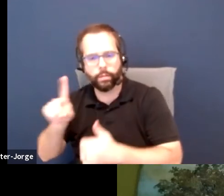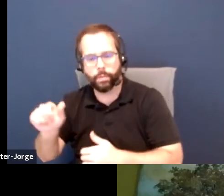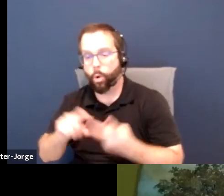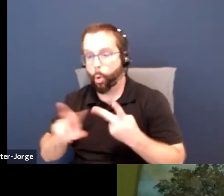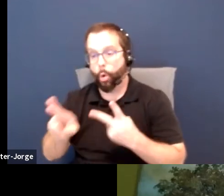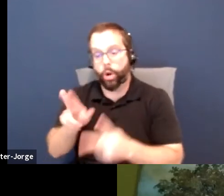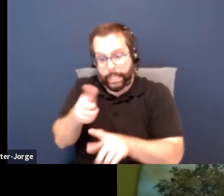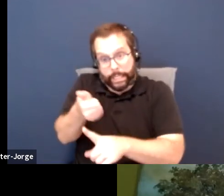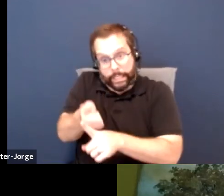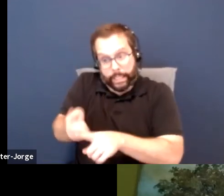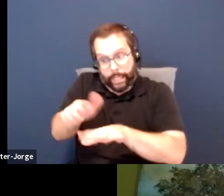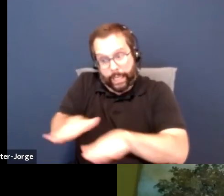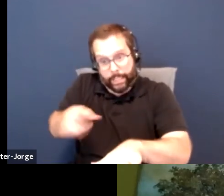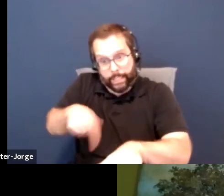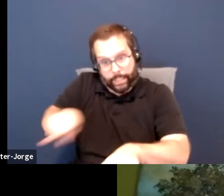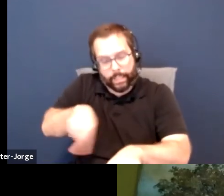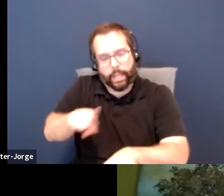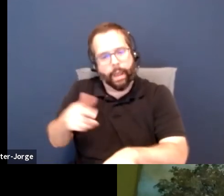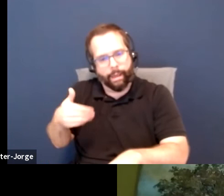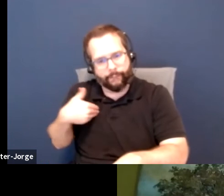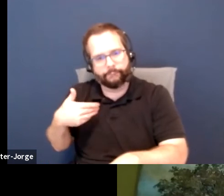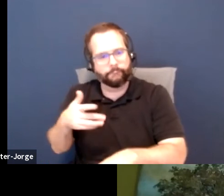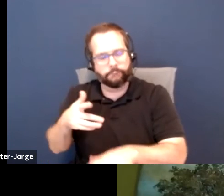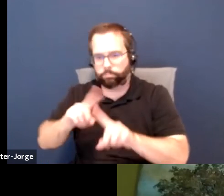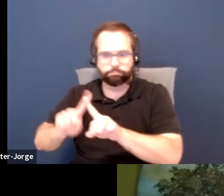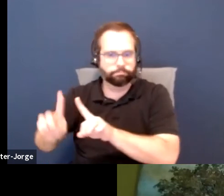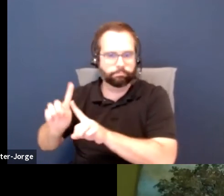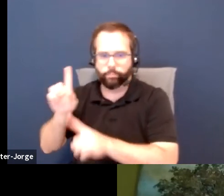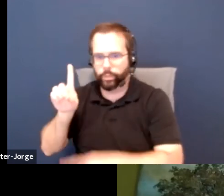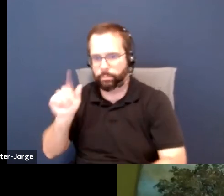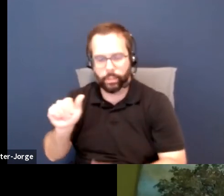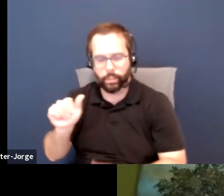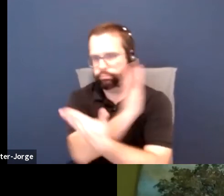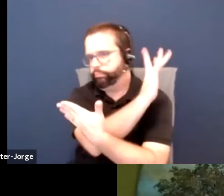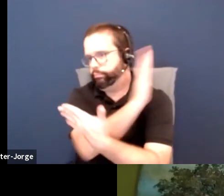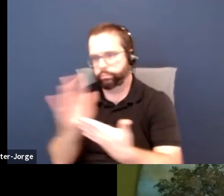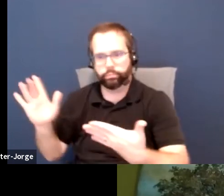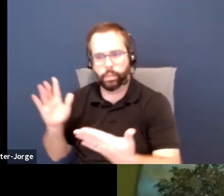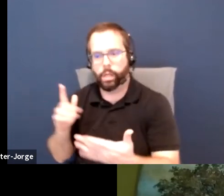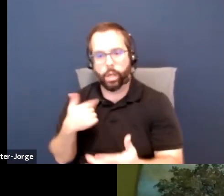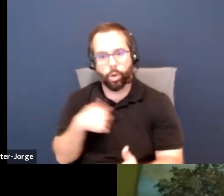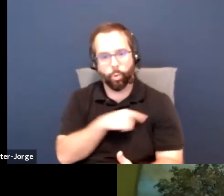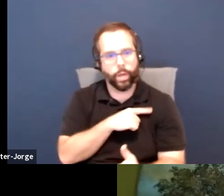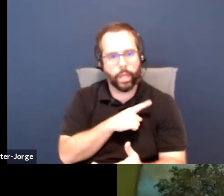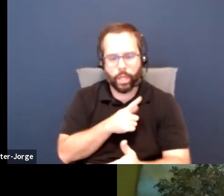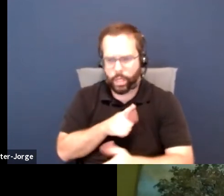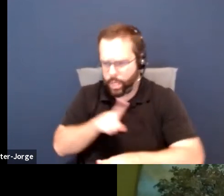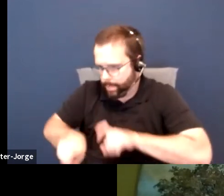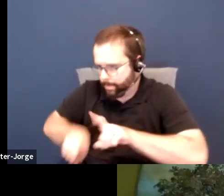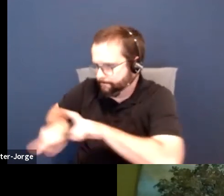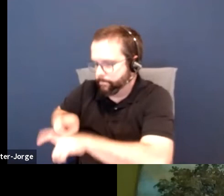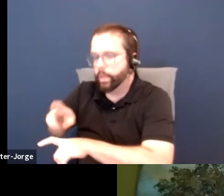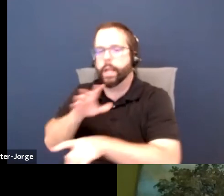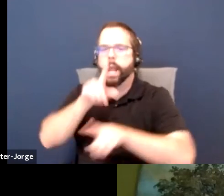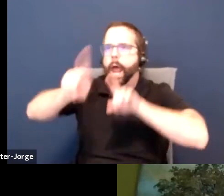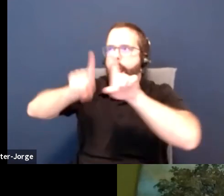know, spectrum of different disabilities, and talk to them about what